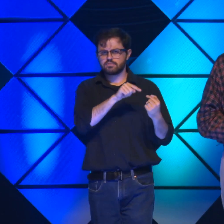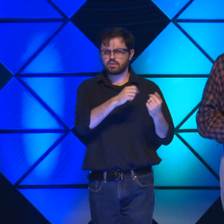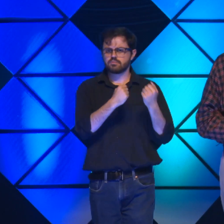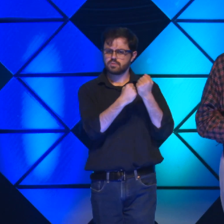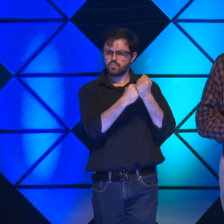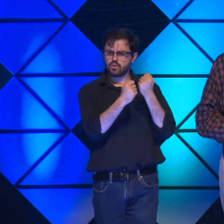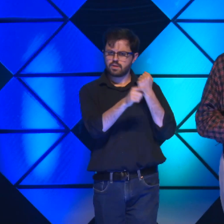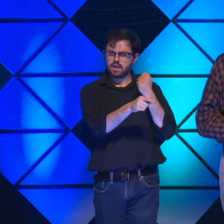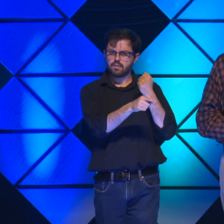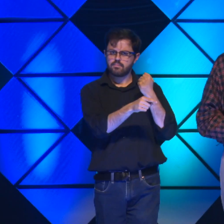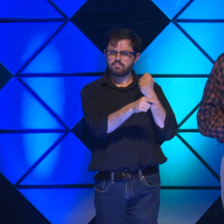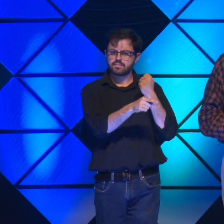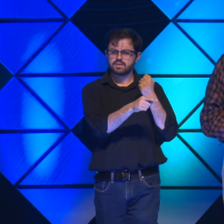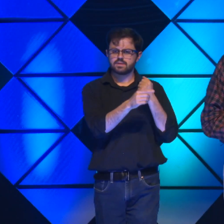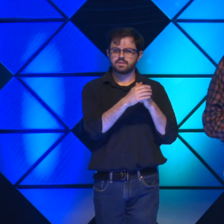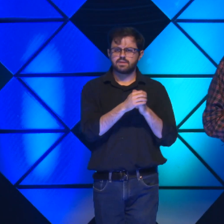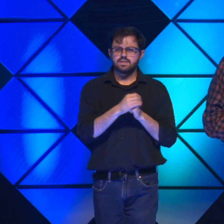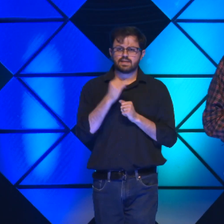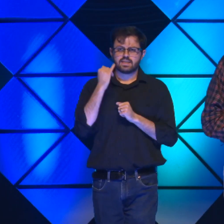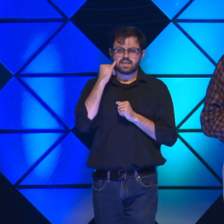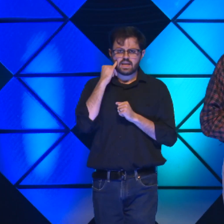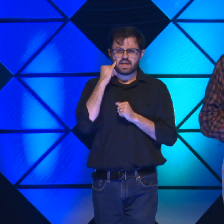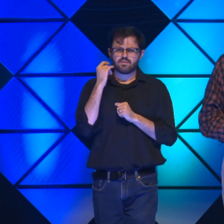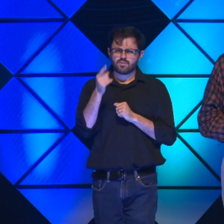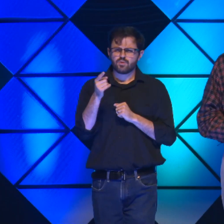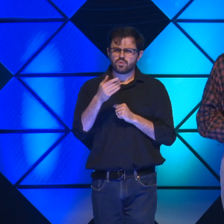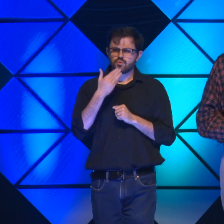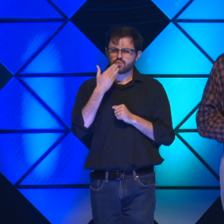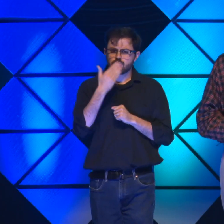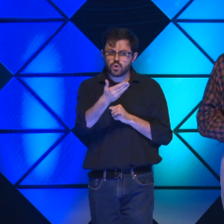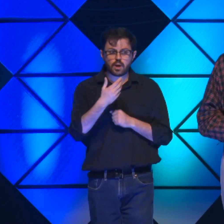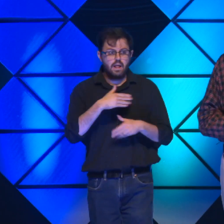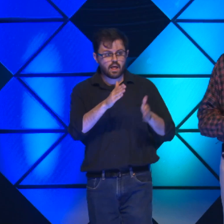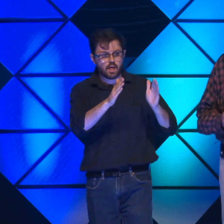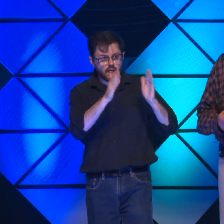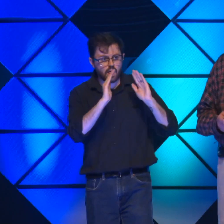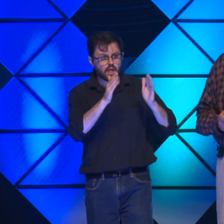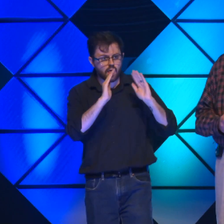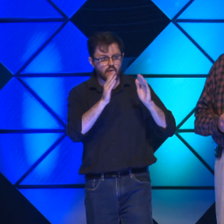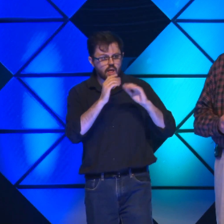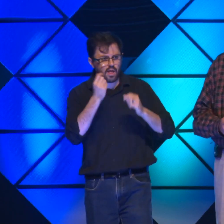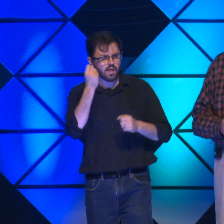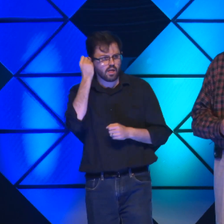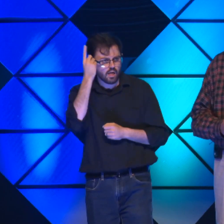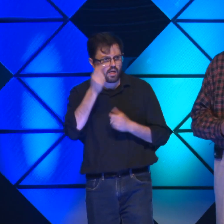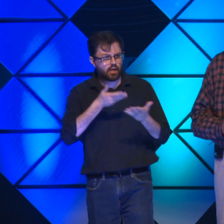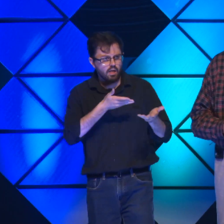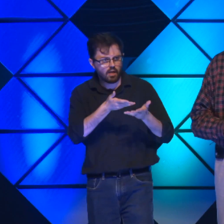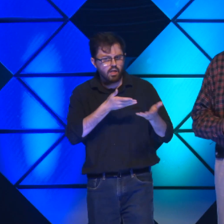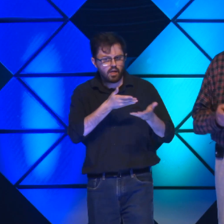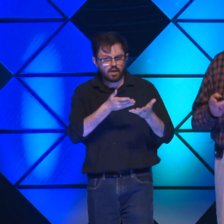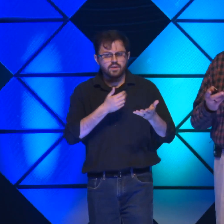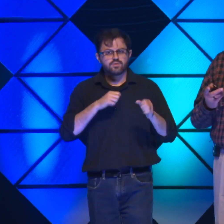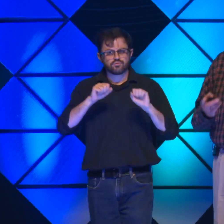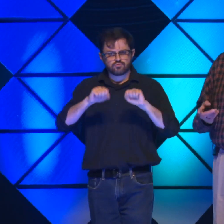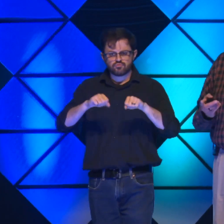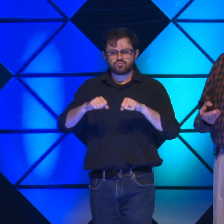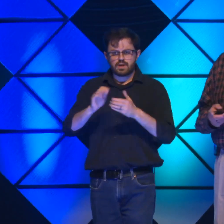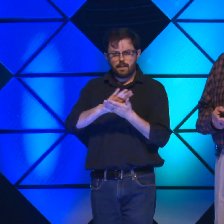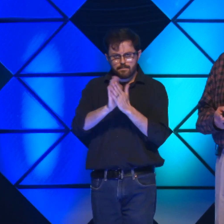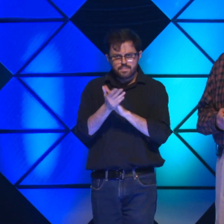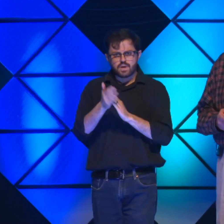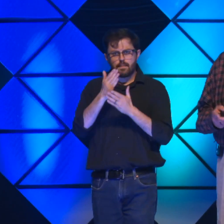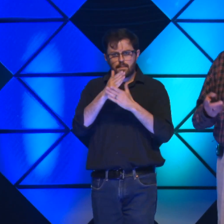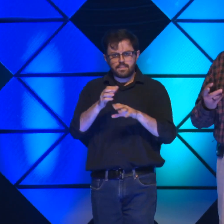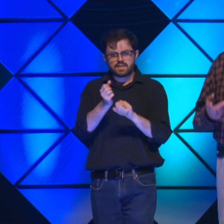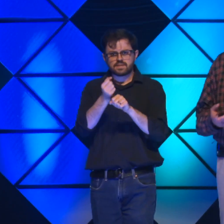listener, you can be present on someone's road. You can be a peacemaker by being present. You can reveal